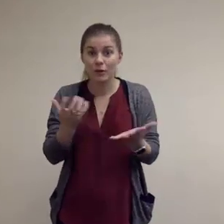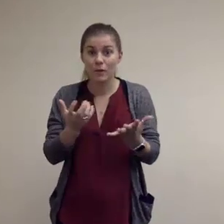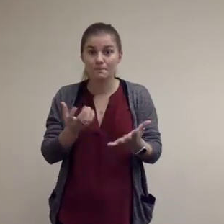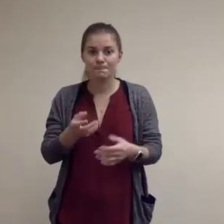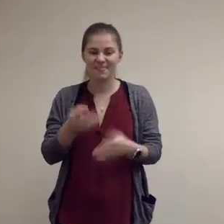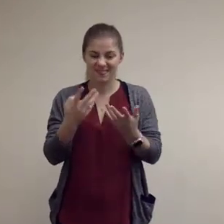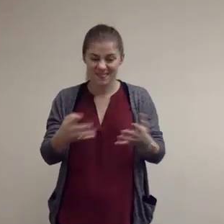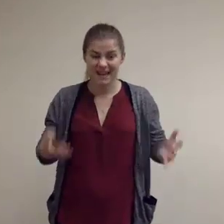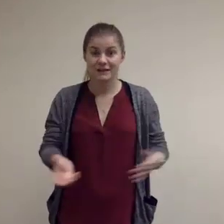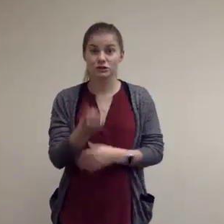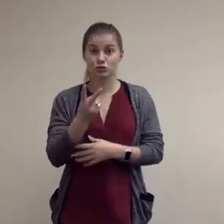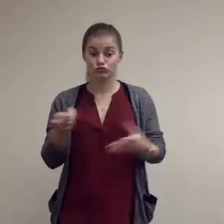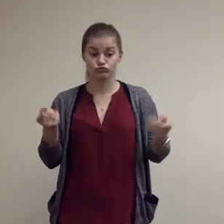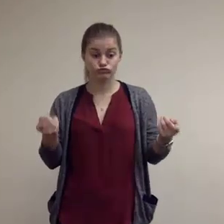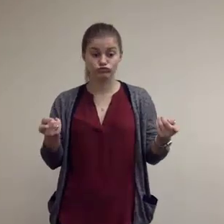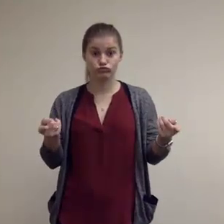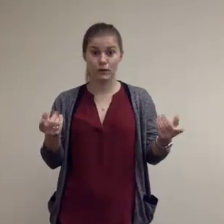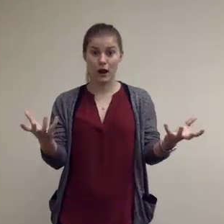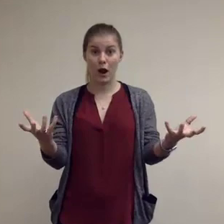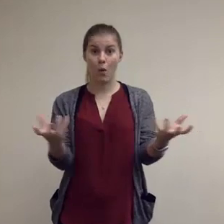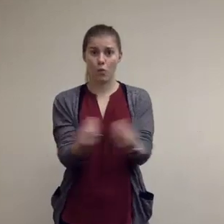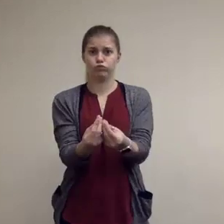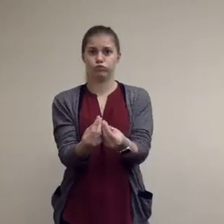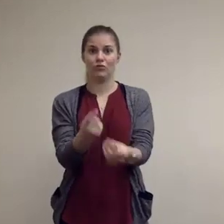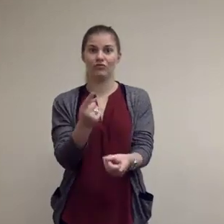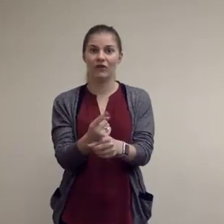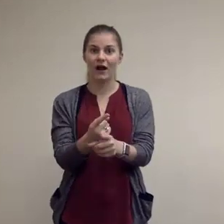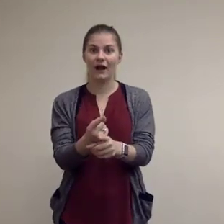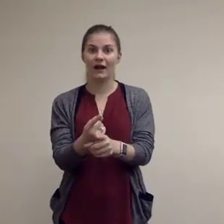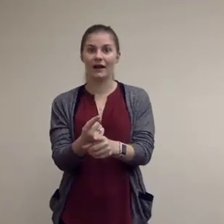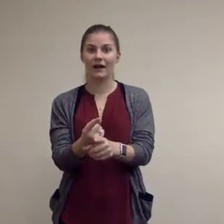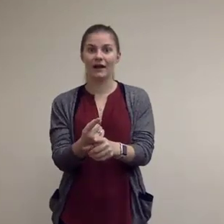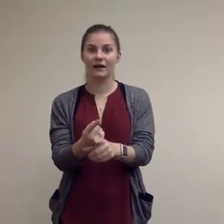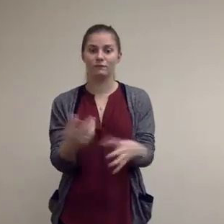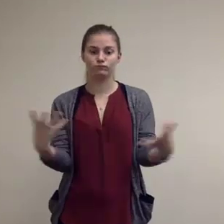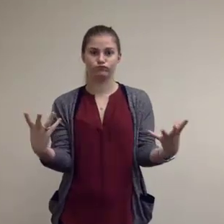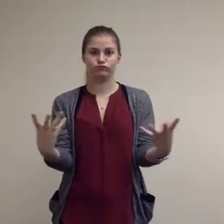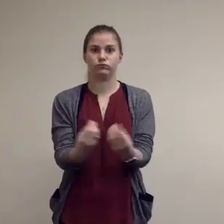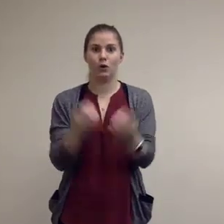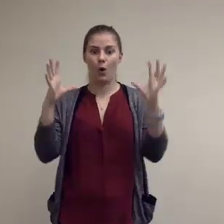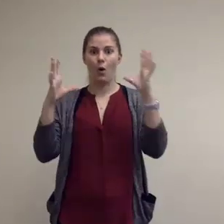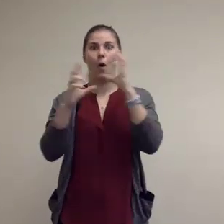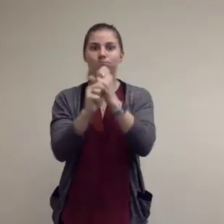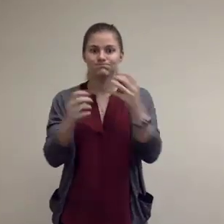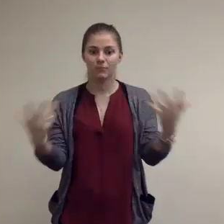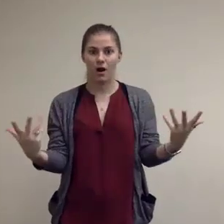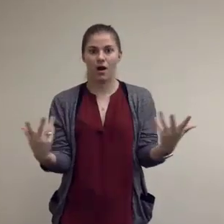two objects. Not just one big object and one little object like a person, but any object. And so when you say, I'm